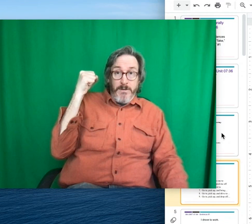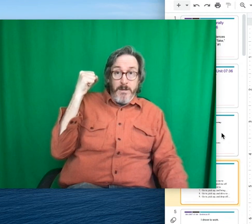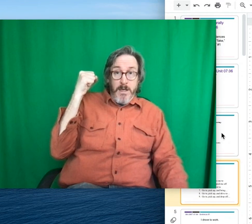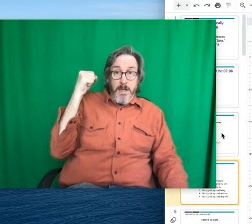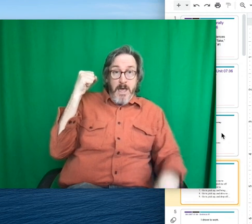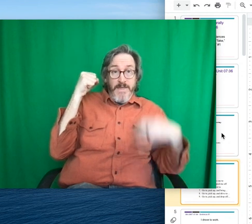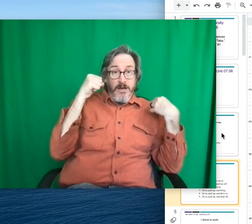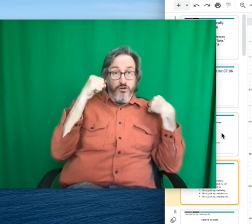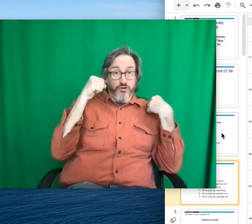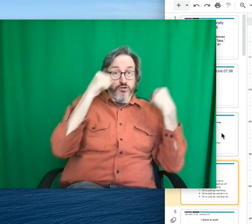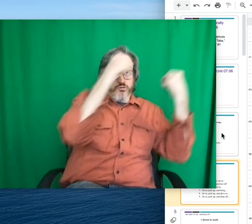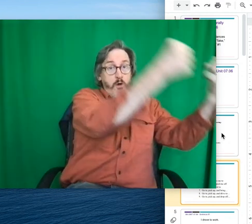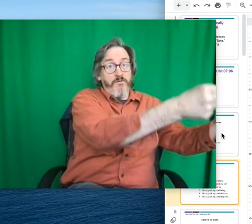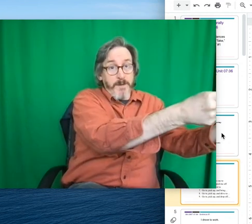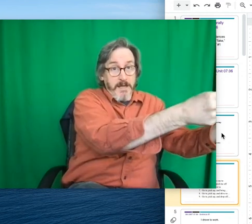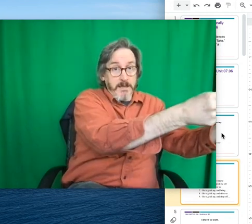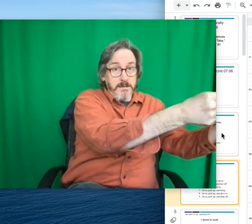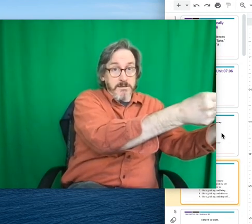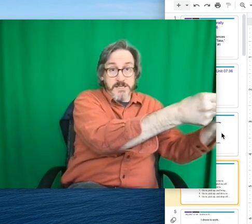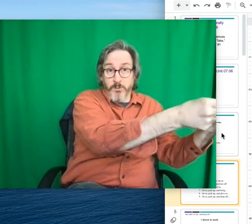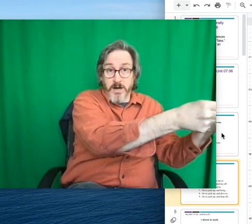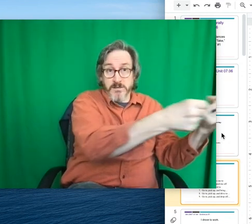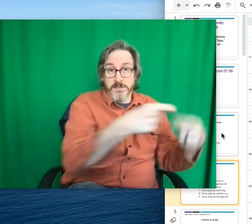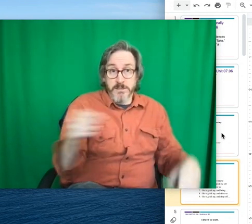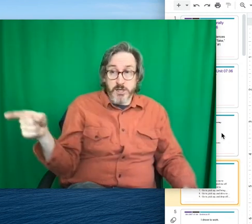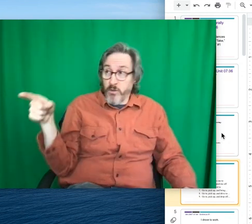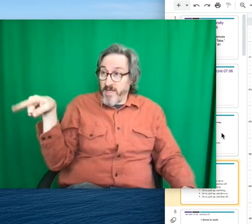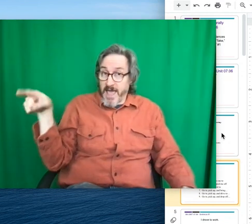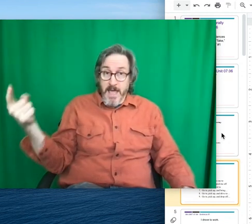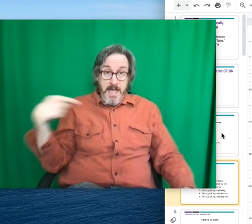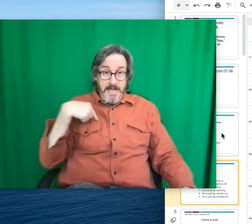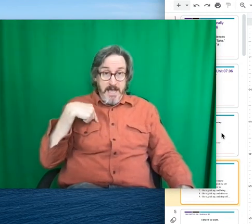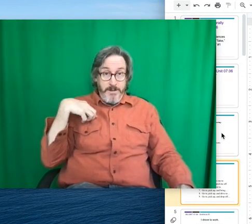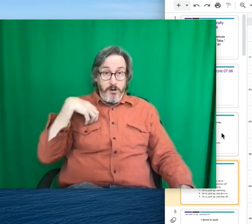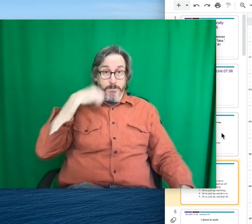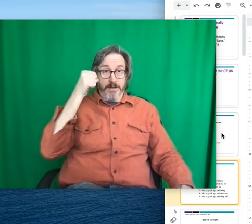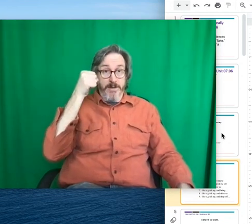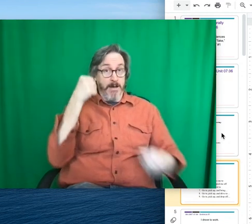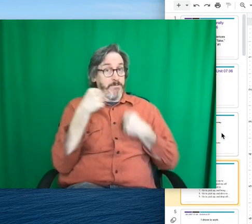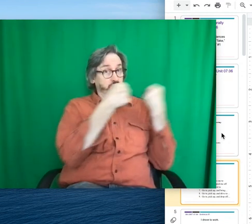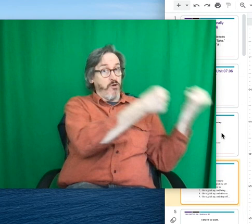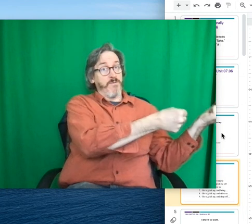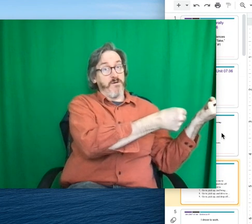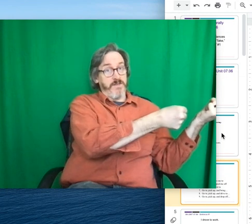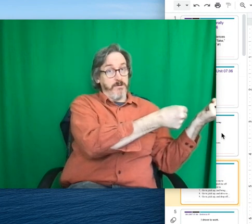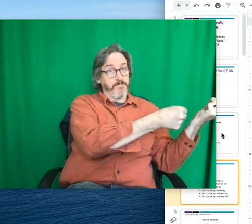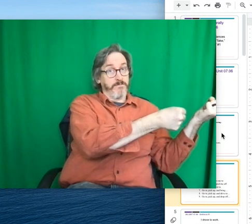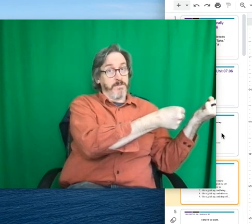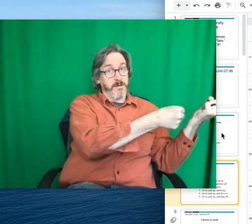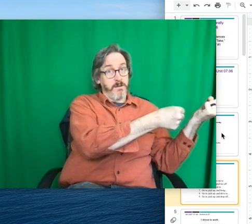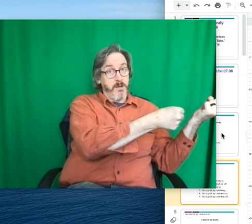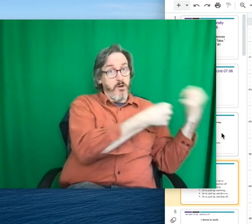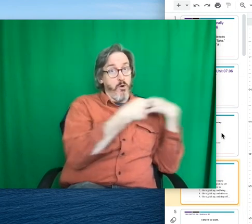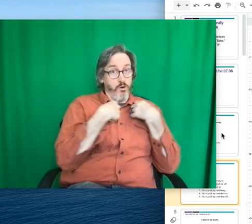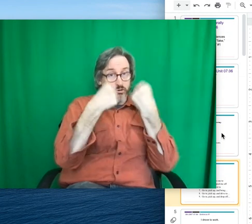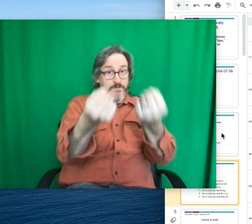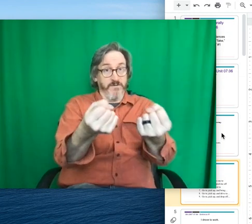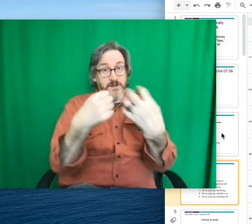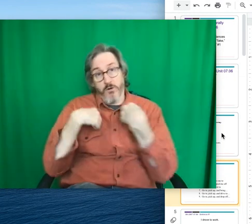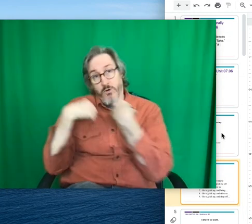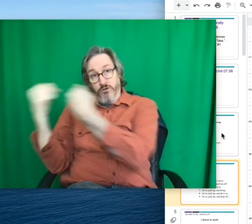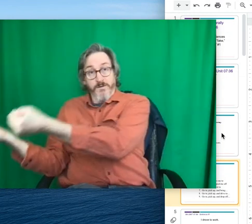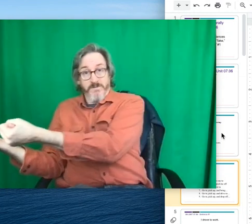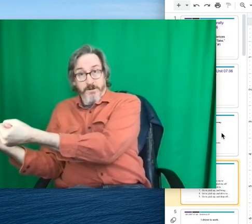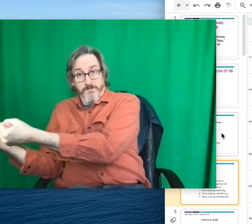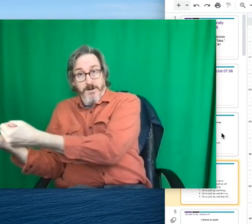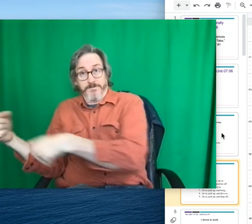up, and then drove me to somewhere else. So they came here, picked me up, drove me over there. Or drove me over